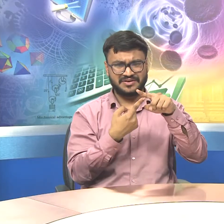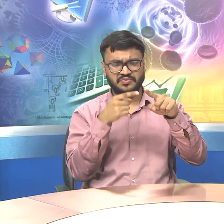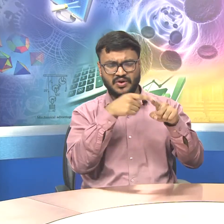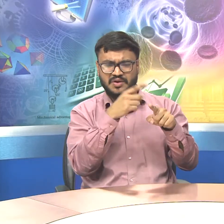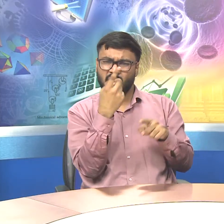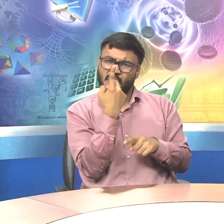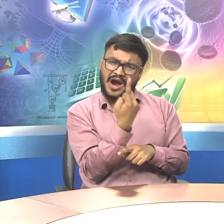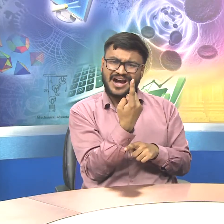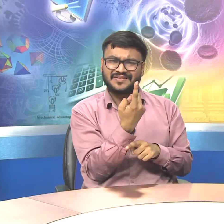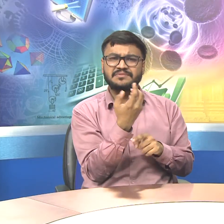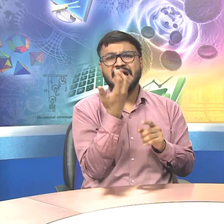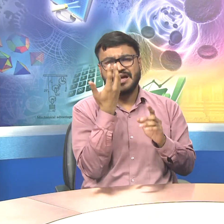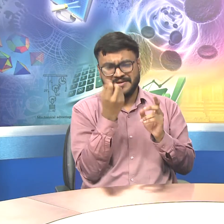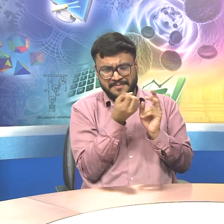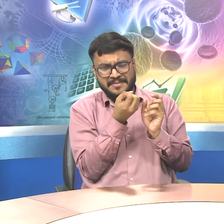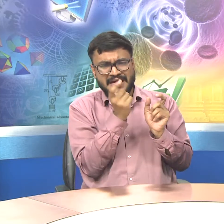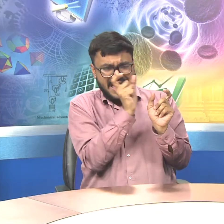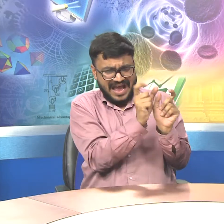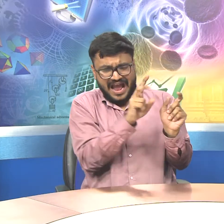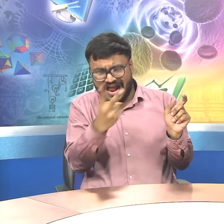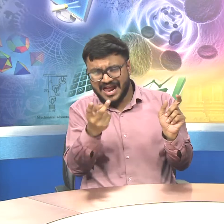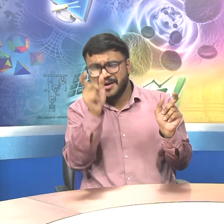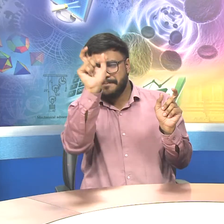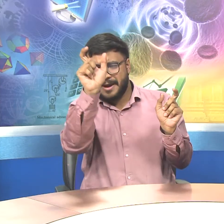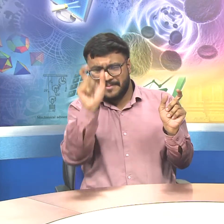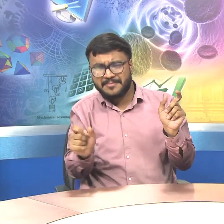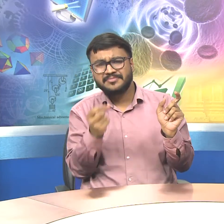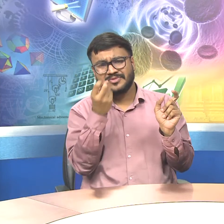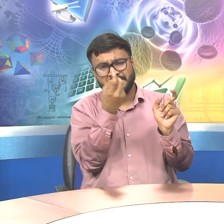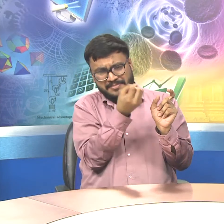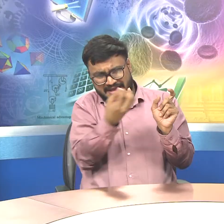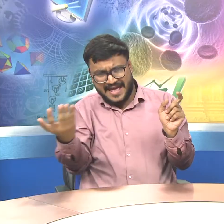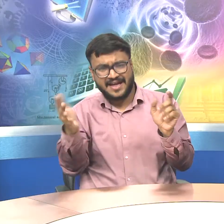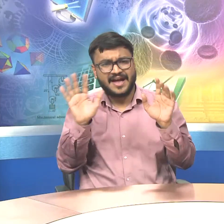There are many signs related to negation.